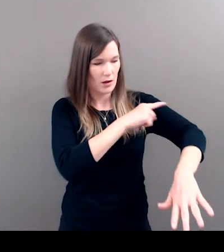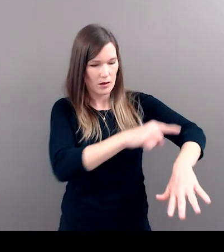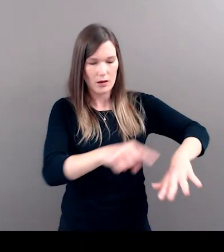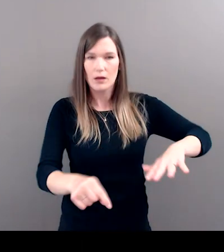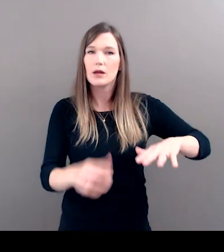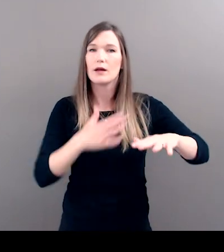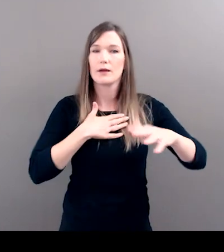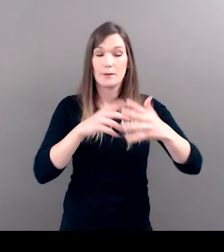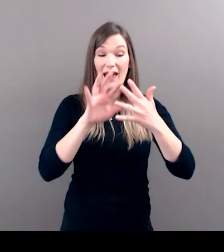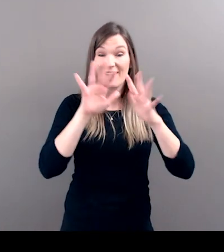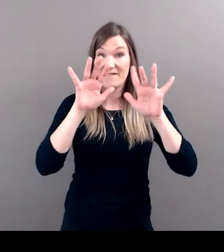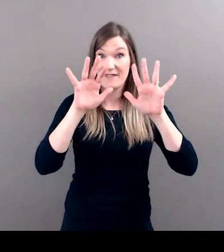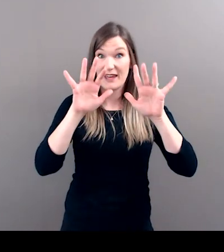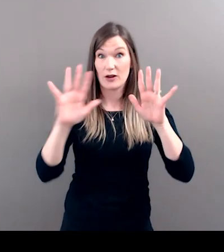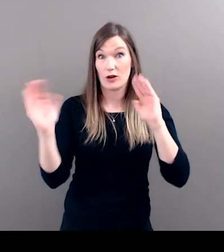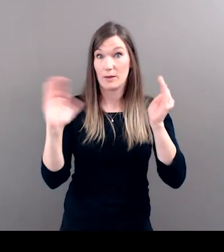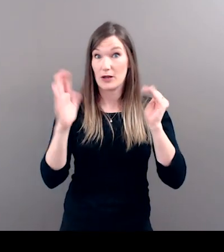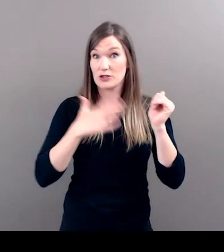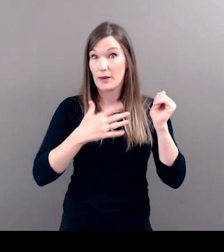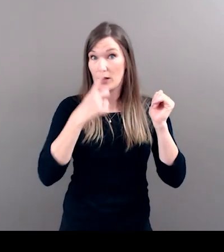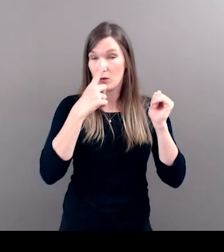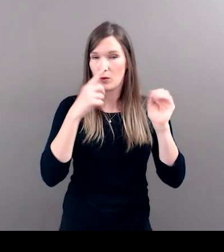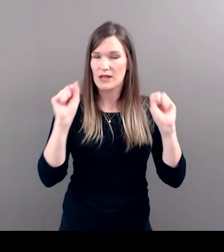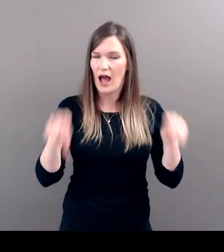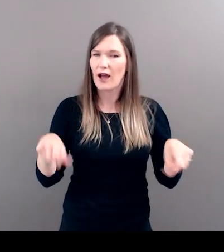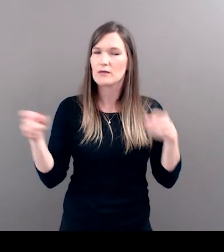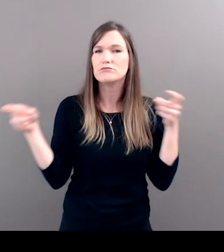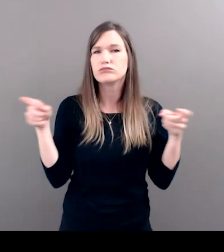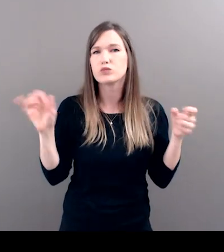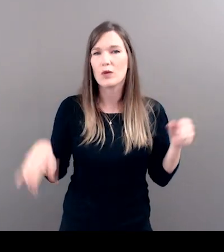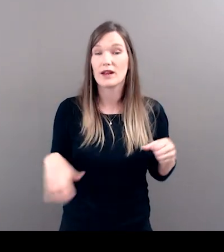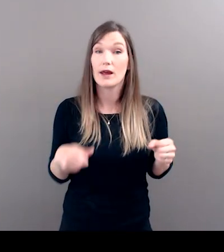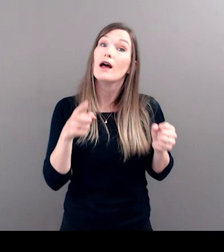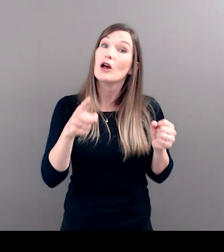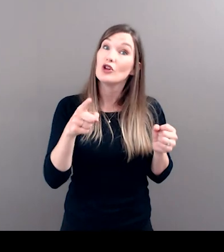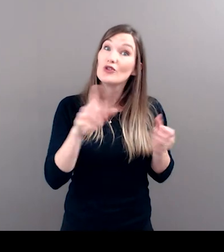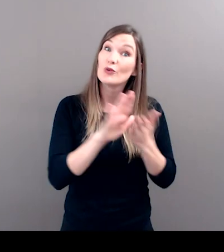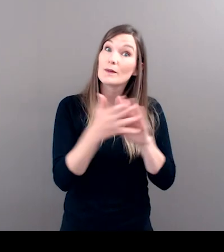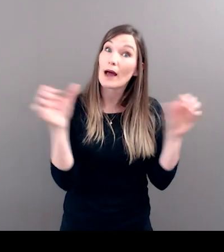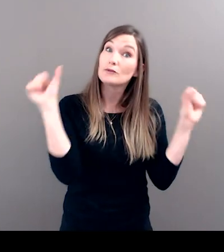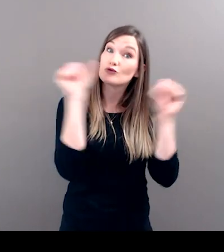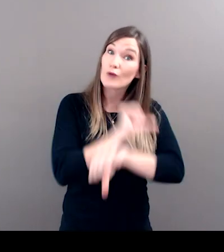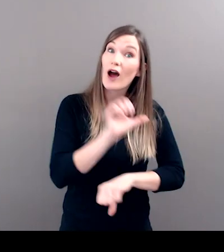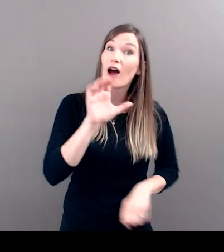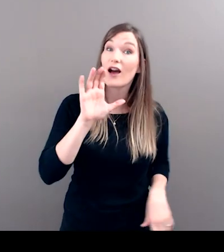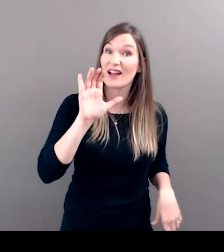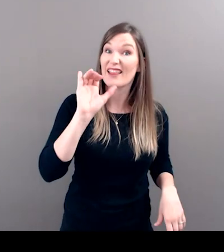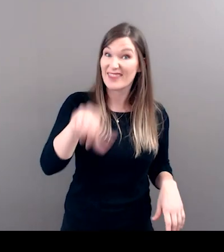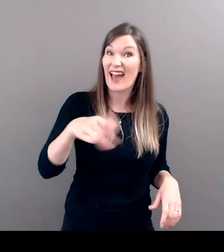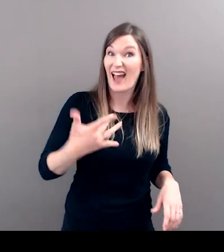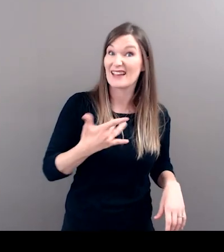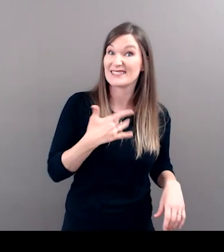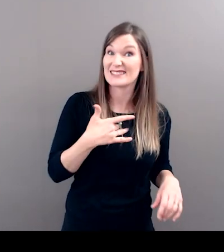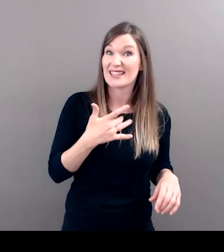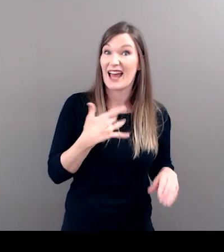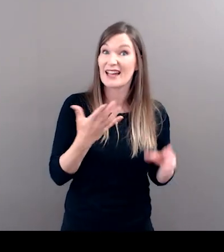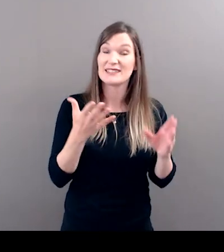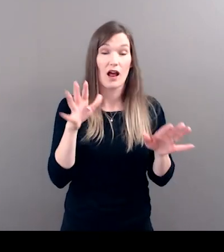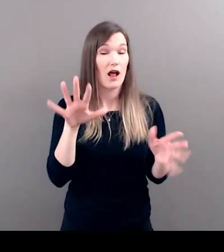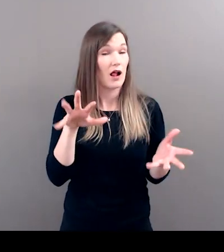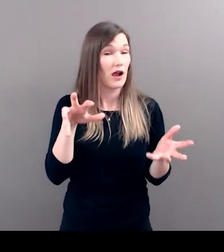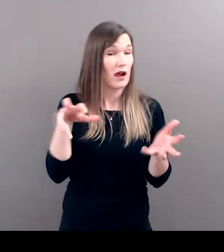nose. Okay, when you get drunk, your proprioception gets thrown off, and so you're trying to look for the ground, okay, and your